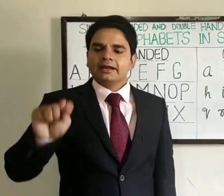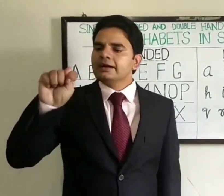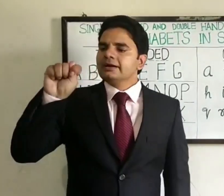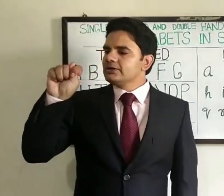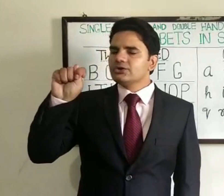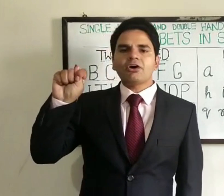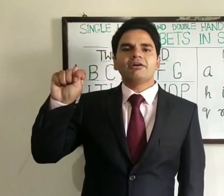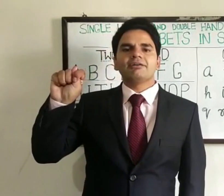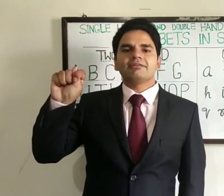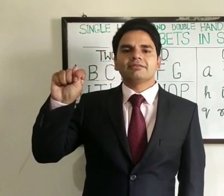T,